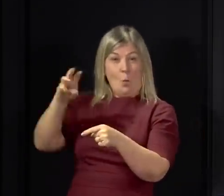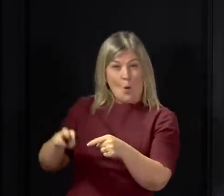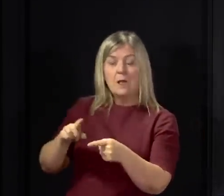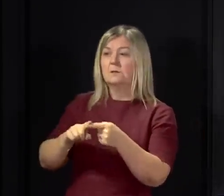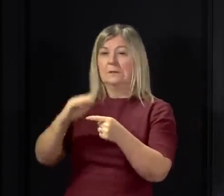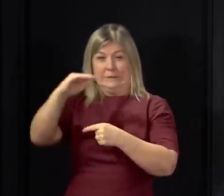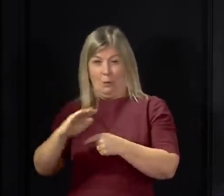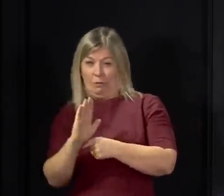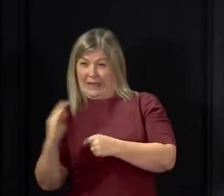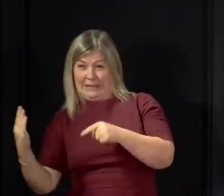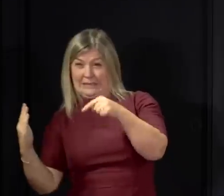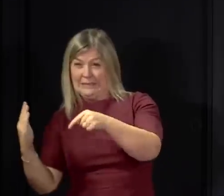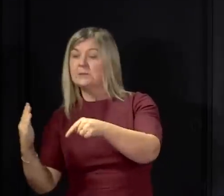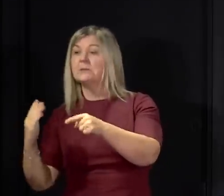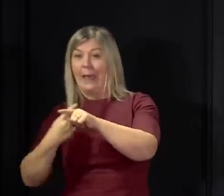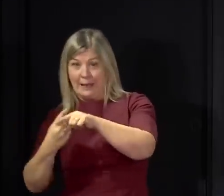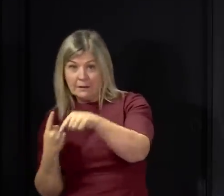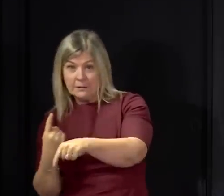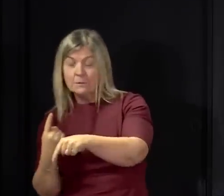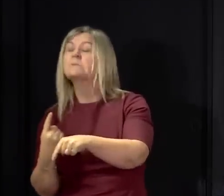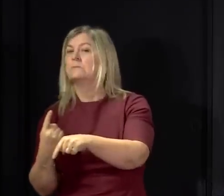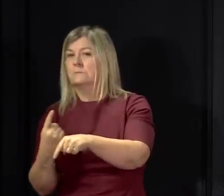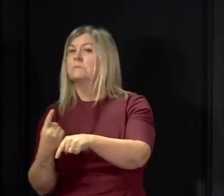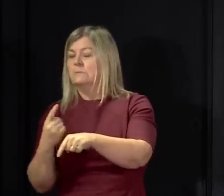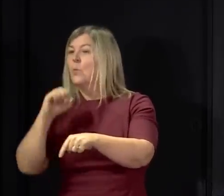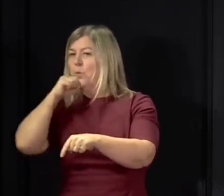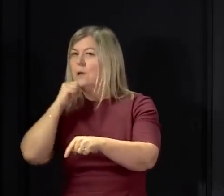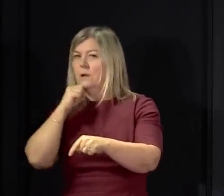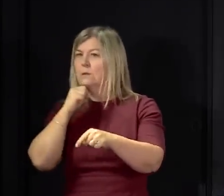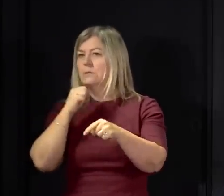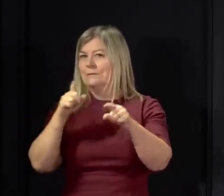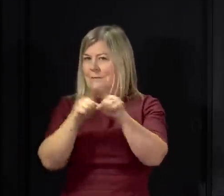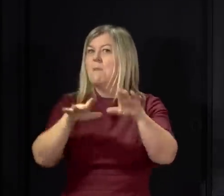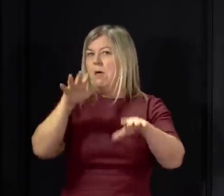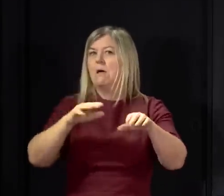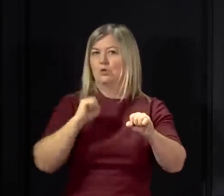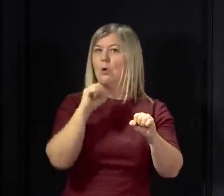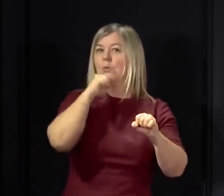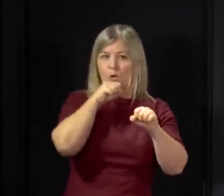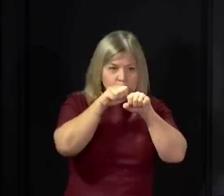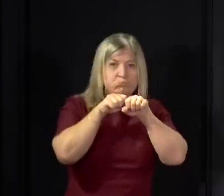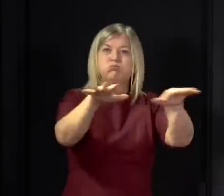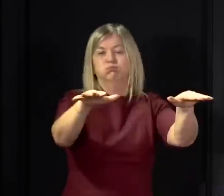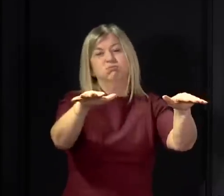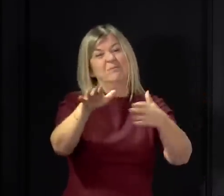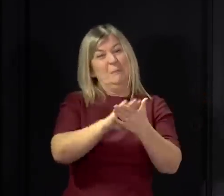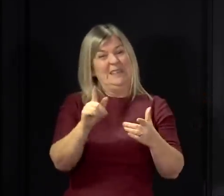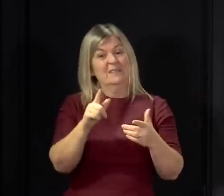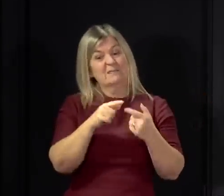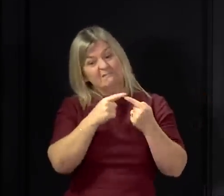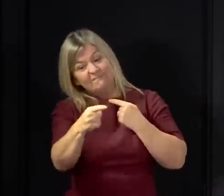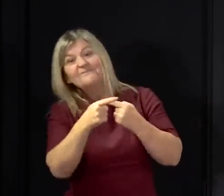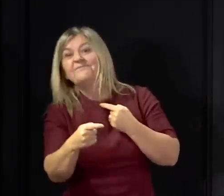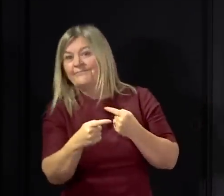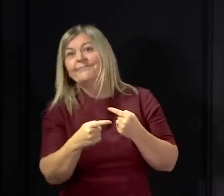the southeast of England will develop here too. And that would mean many more people getting COVID in the weeks ahead, and it